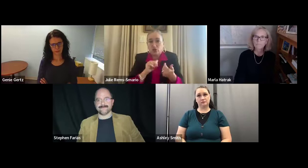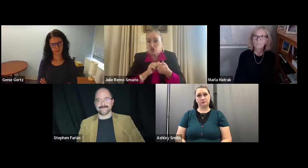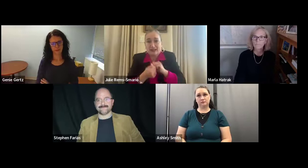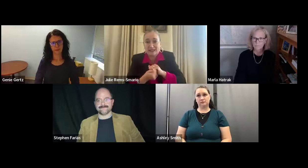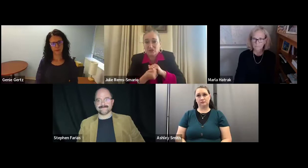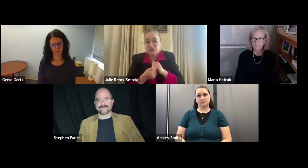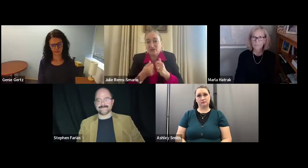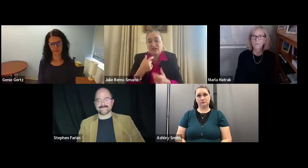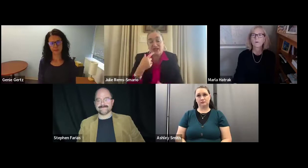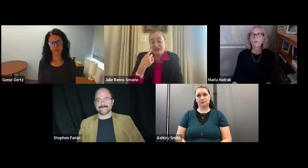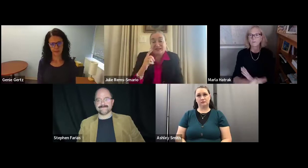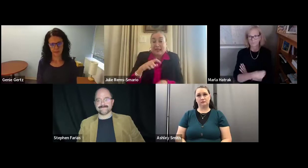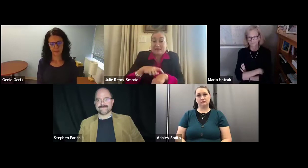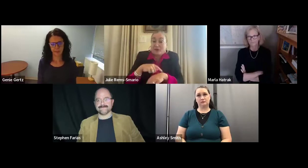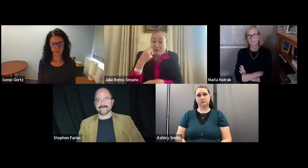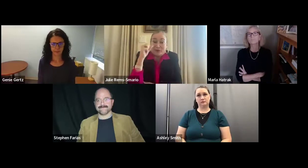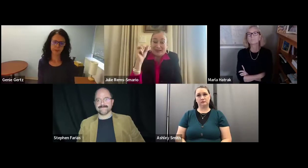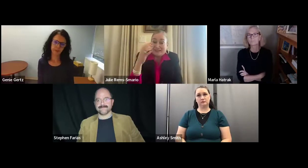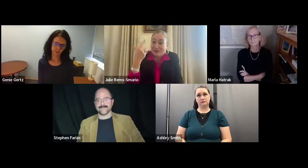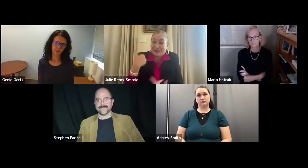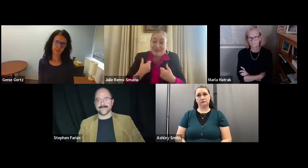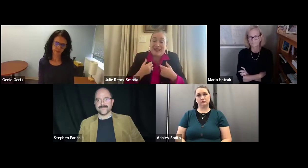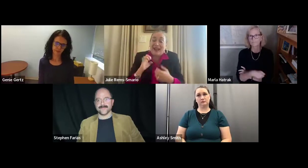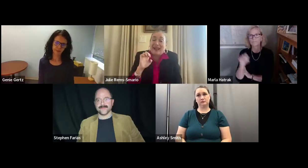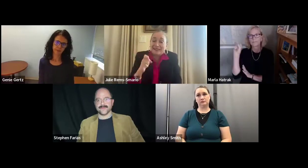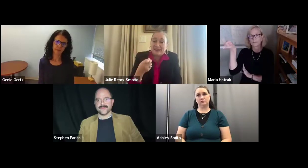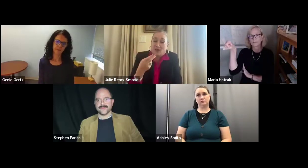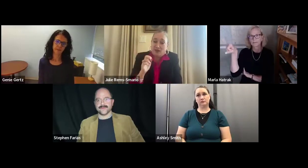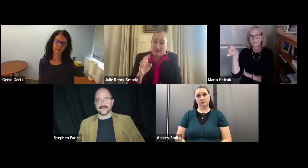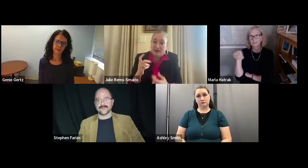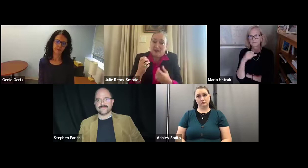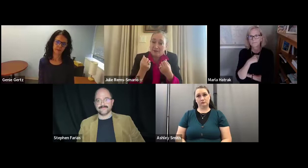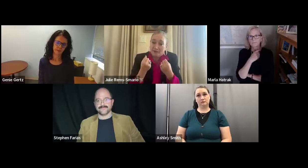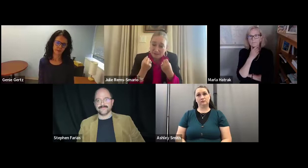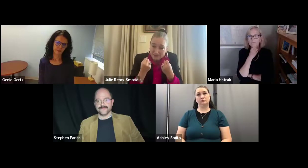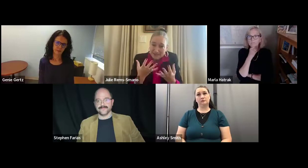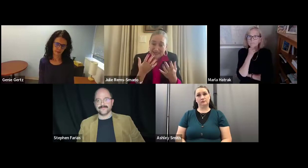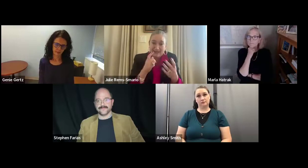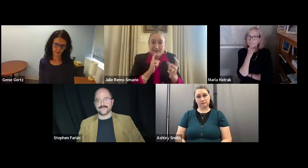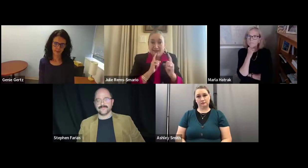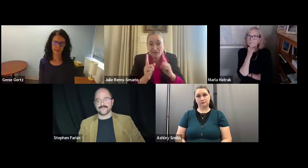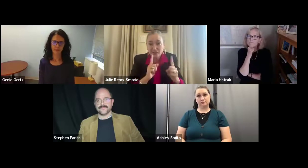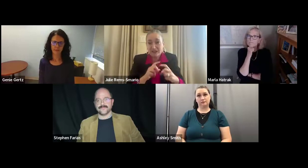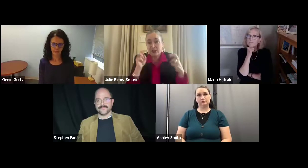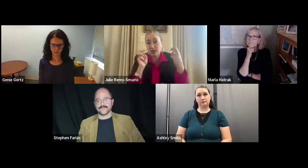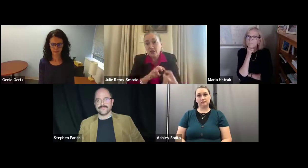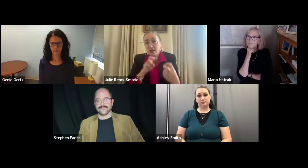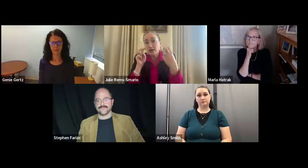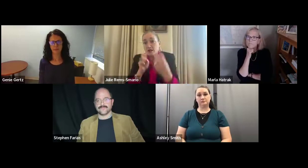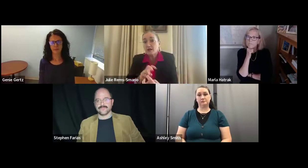back. Because if we're not at the table, there will not be change. It is time for protest. It is time for the change because of the harmful effects